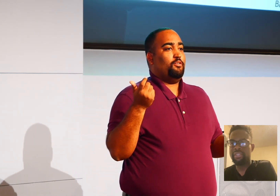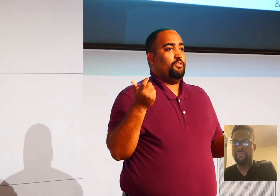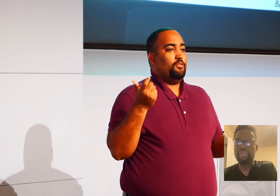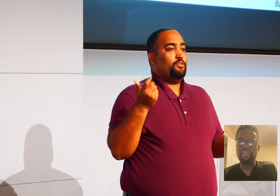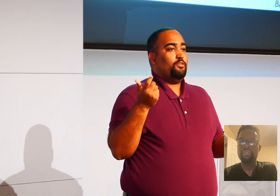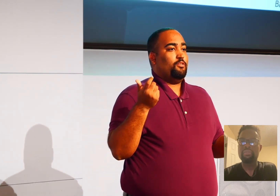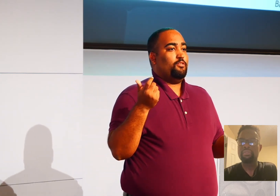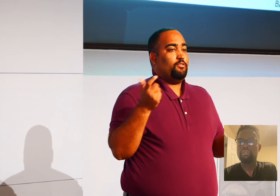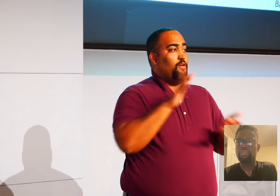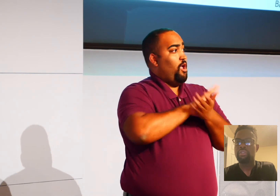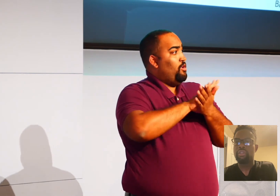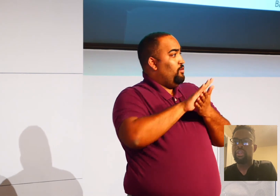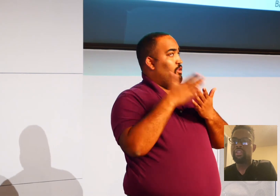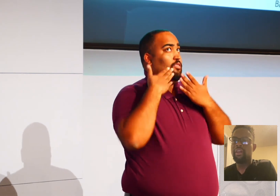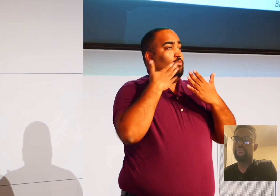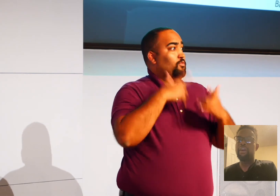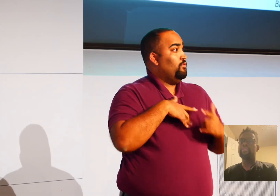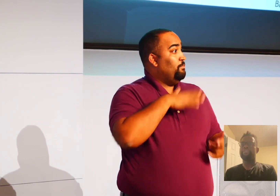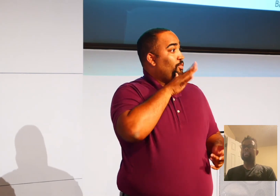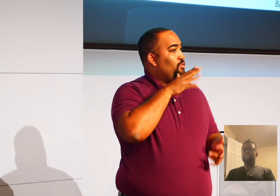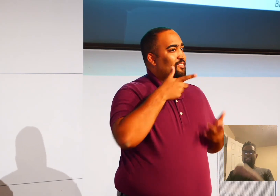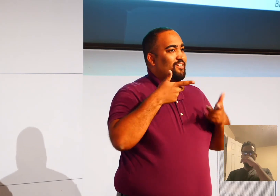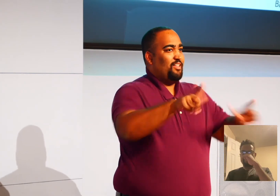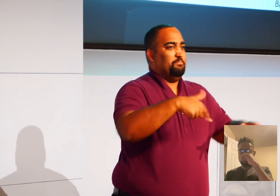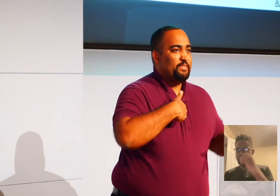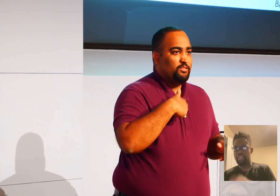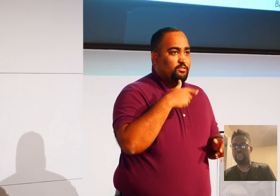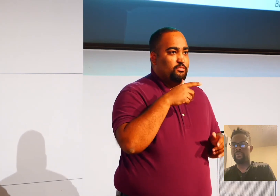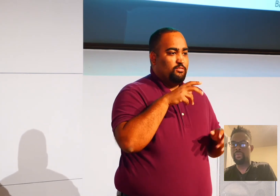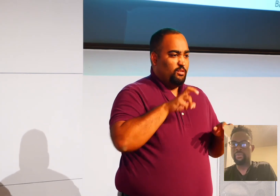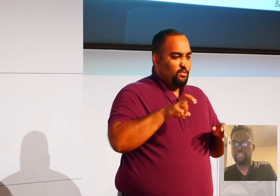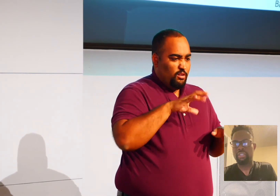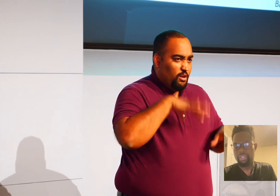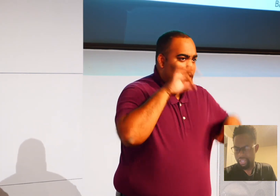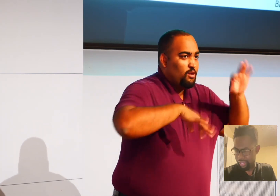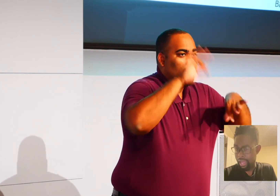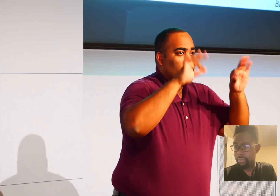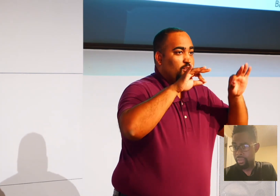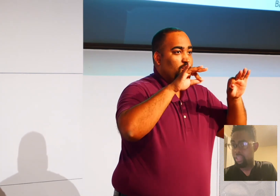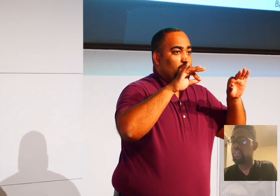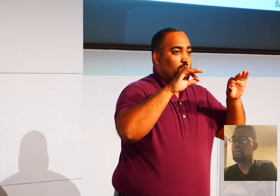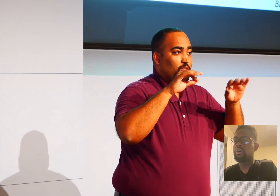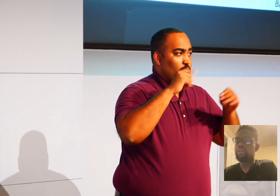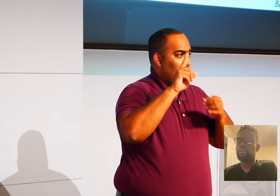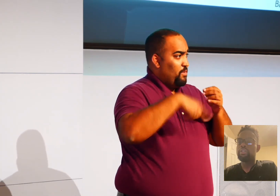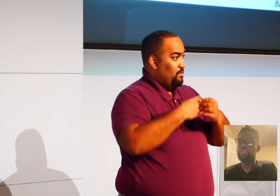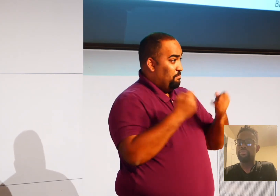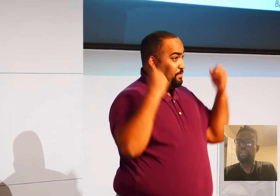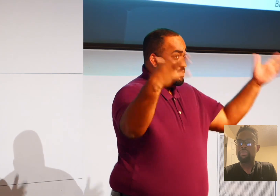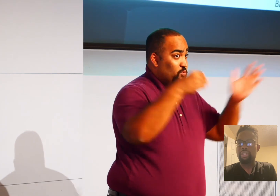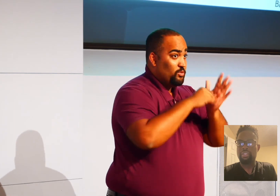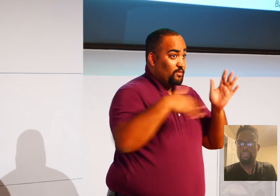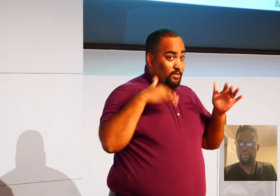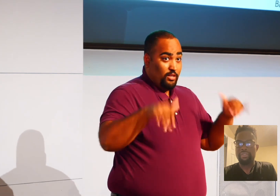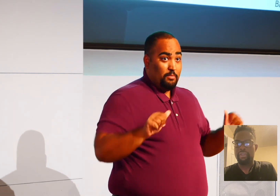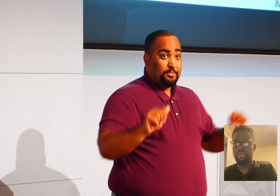me. Then I finally realized, and I was so thankful for my mom that she allowed me to immerse myself so I was able to pick it